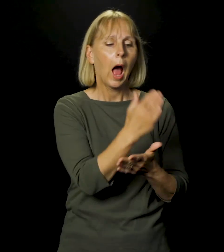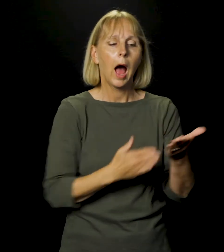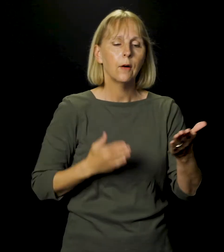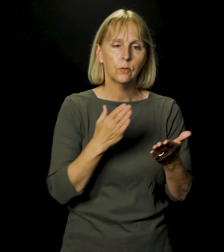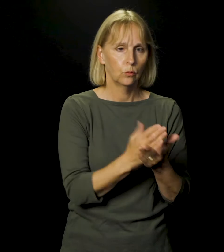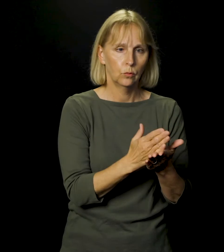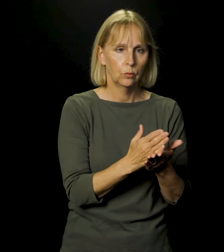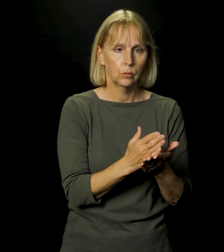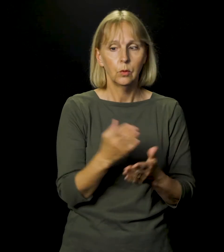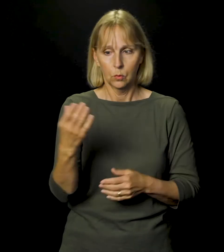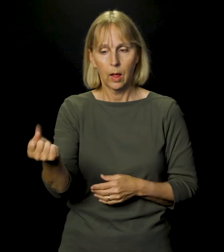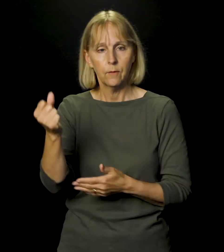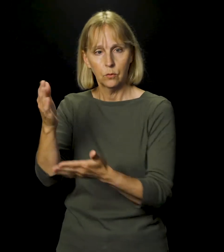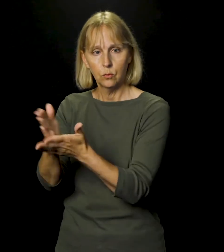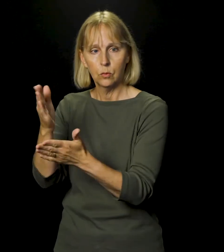or a half truth.